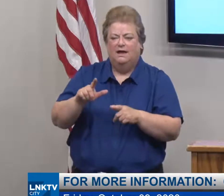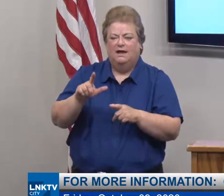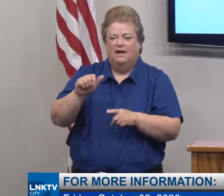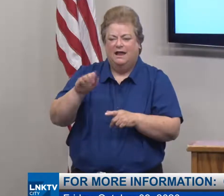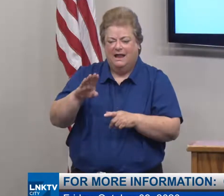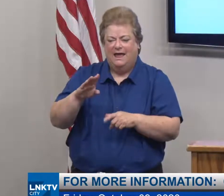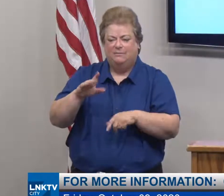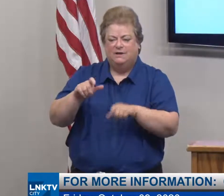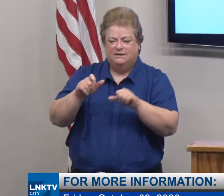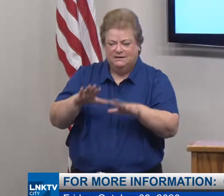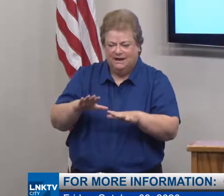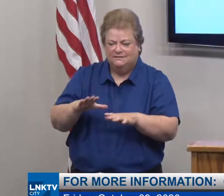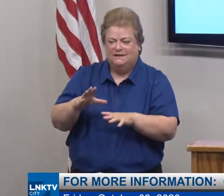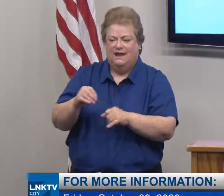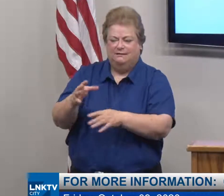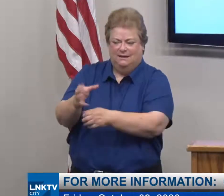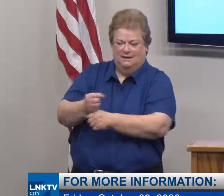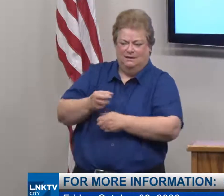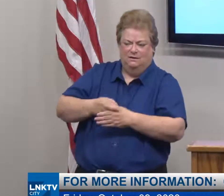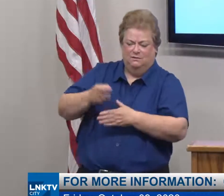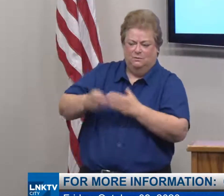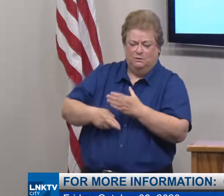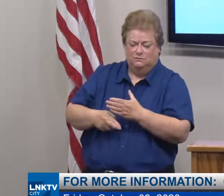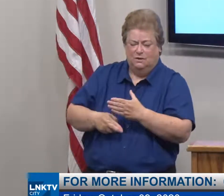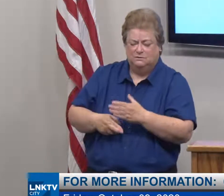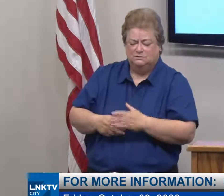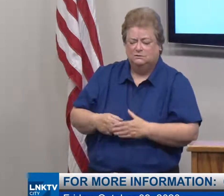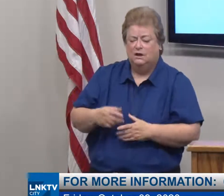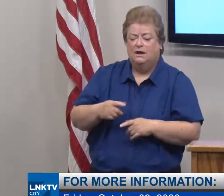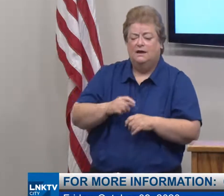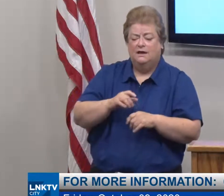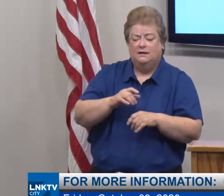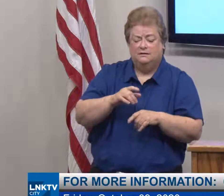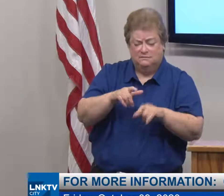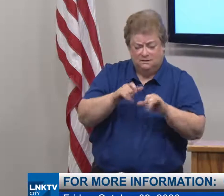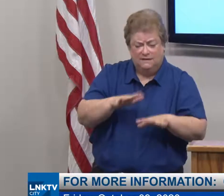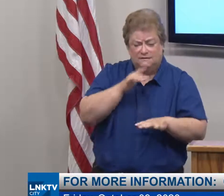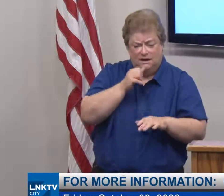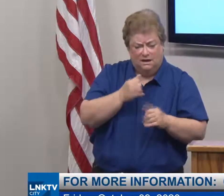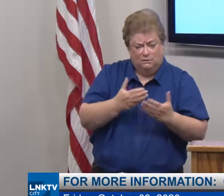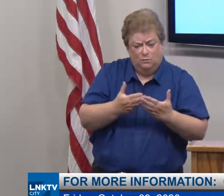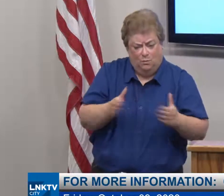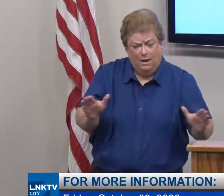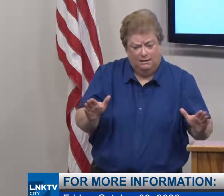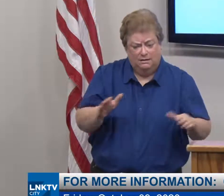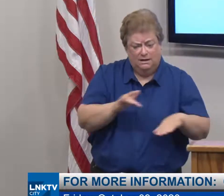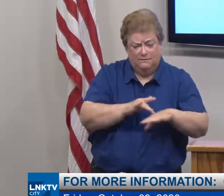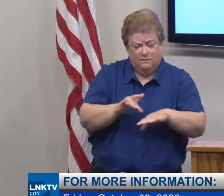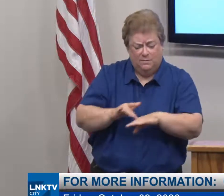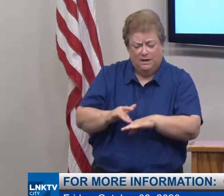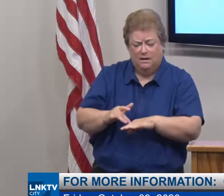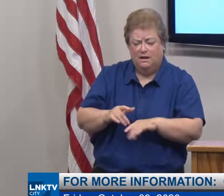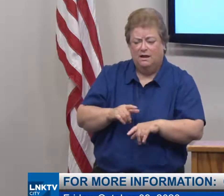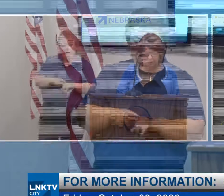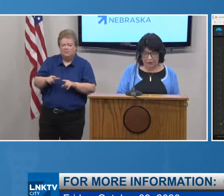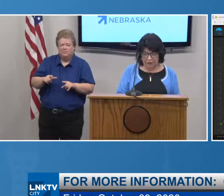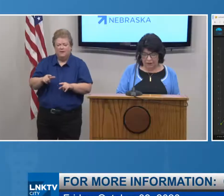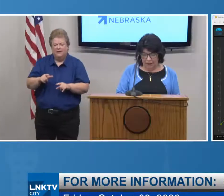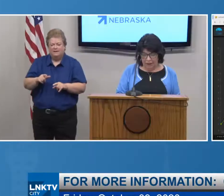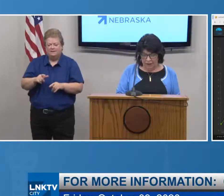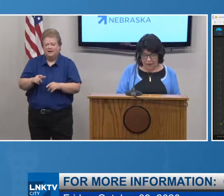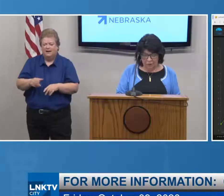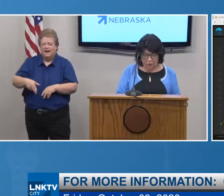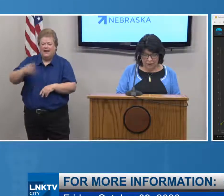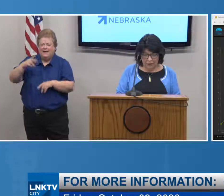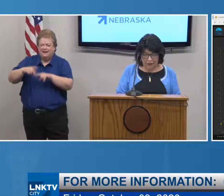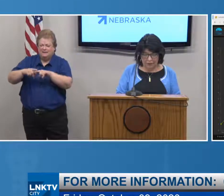turnaround time. While testing remains widely available in the community, the effectiveness of testing is highly dependent